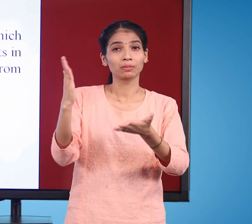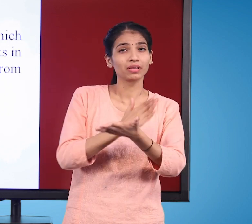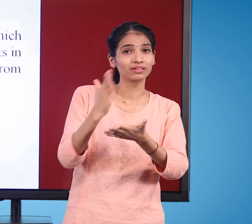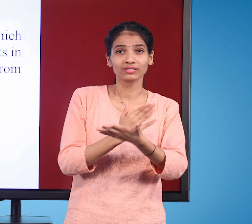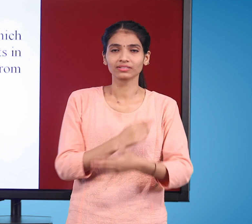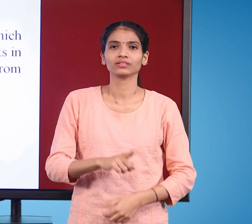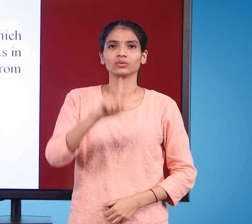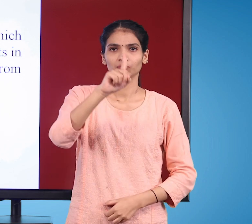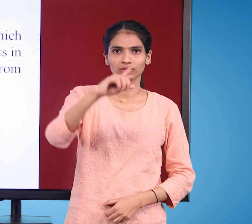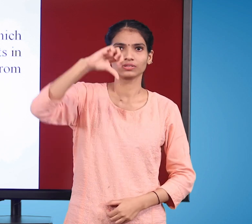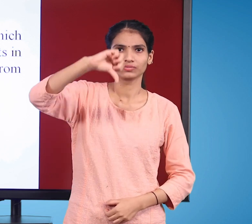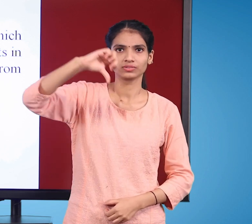page 199.